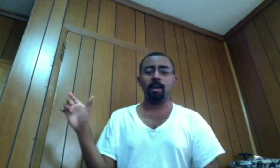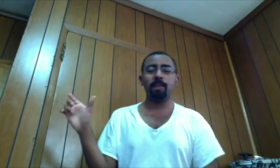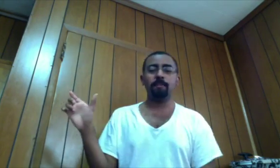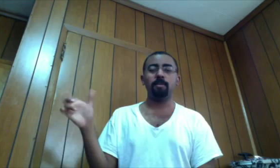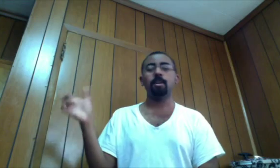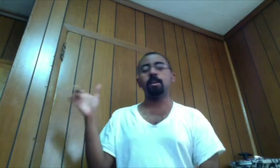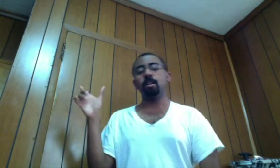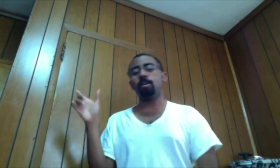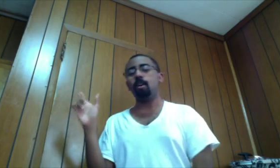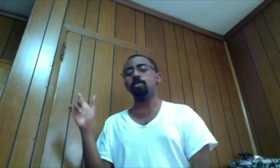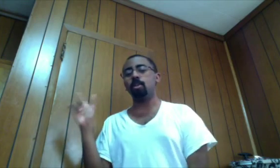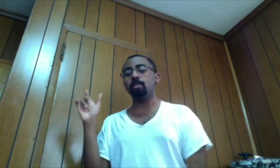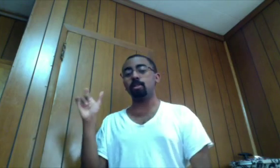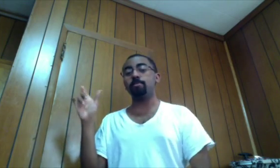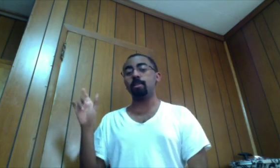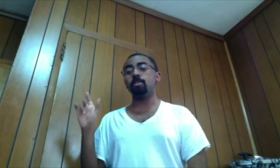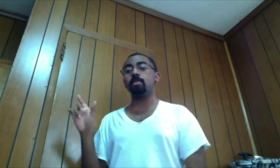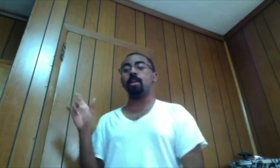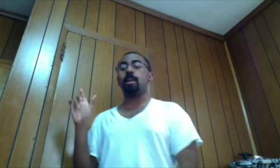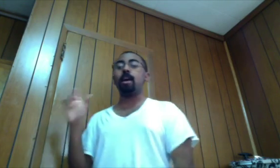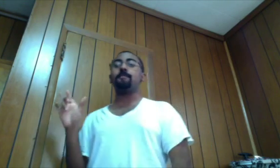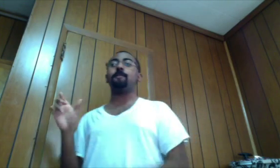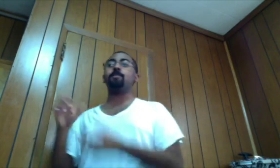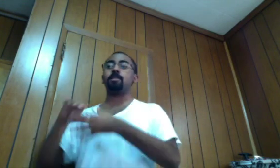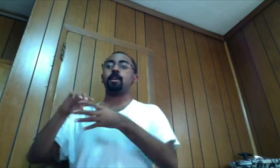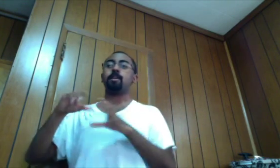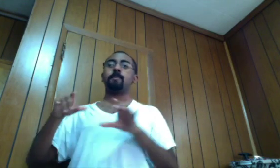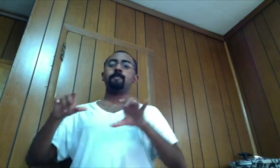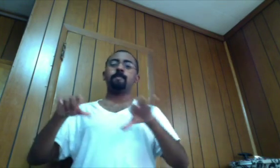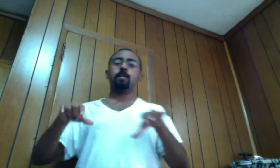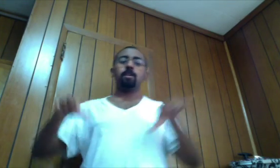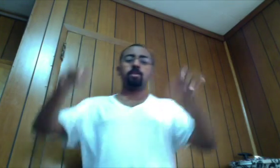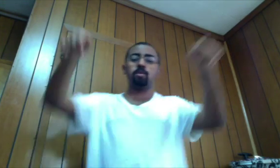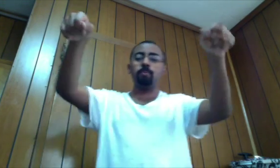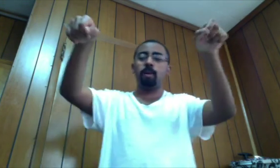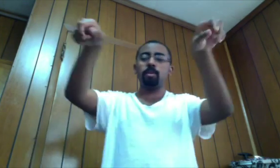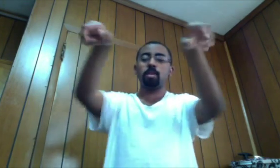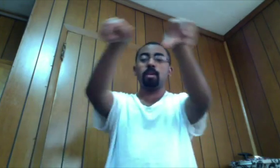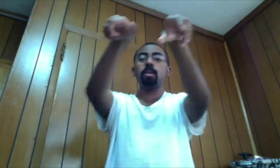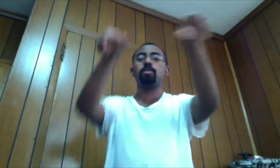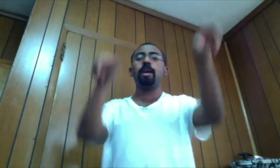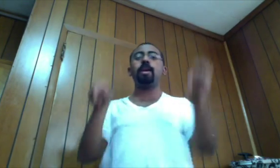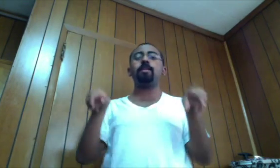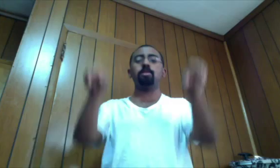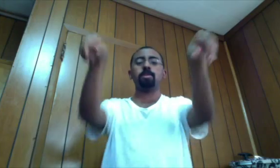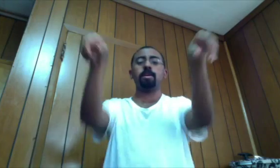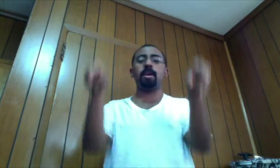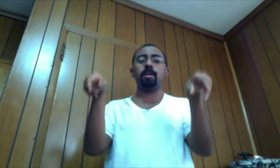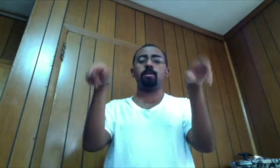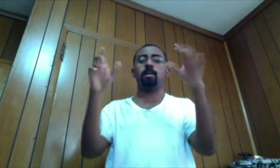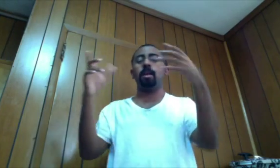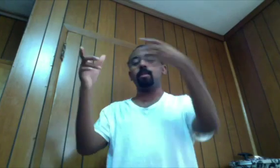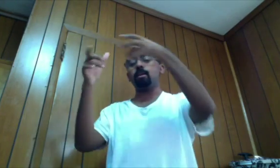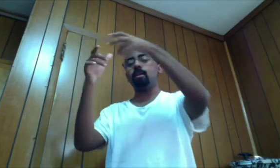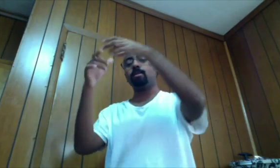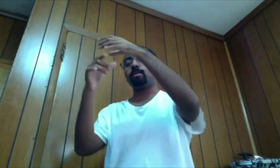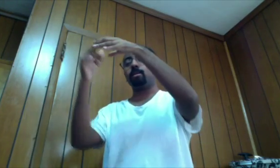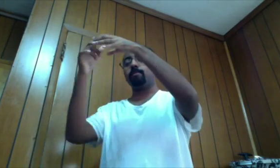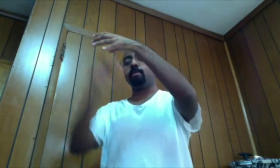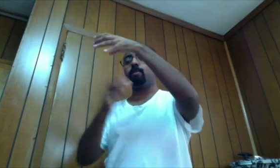iPhone. He calls her on something that looks like an iPhone that's like two parts. The either end looks mechanical. The middle